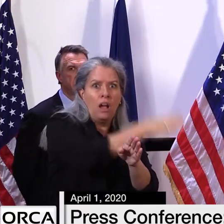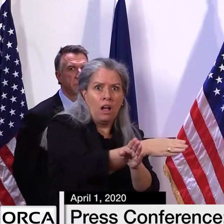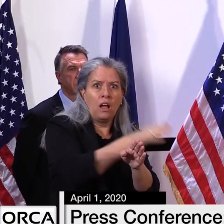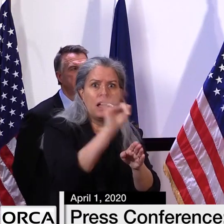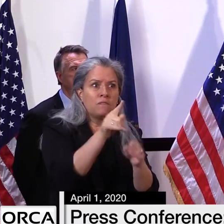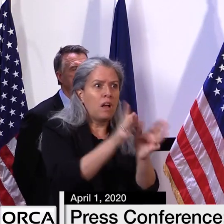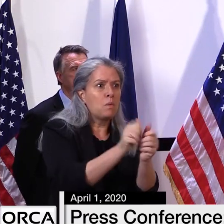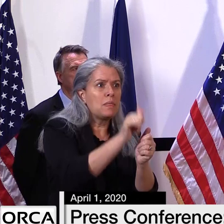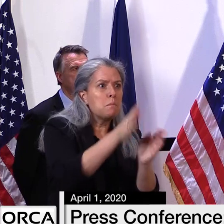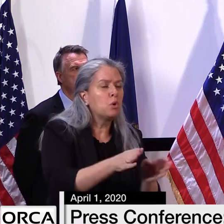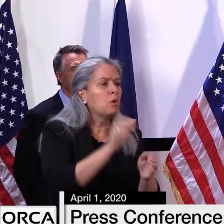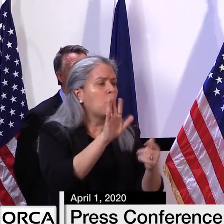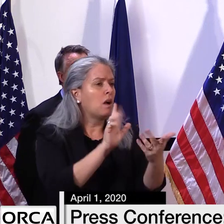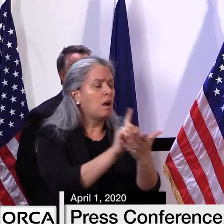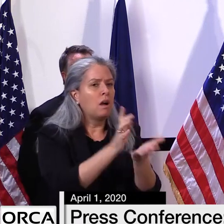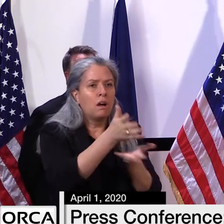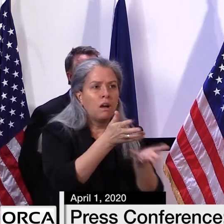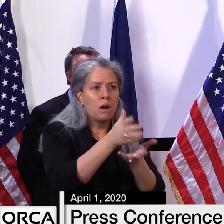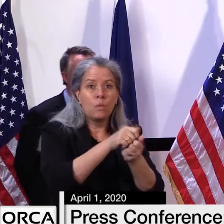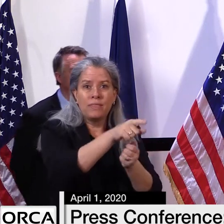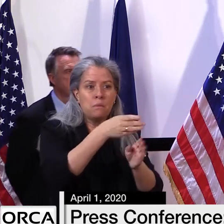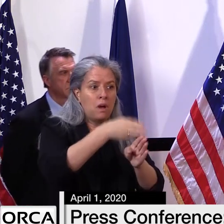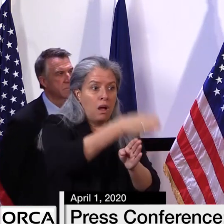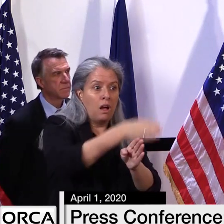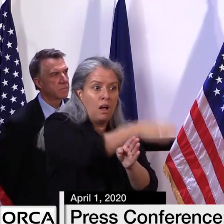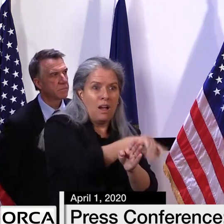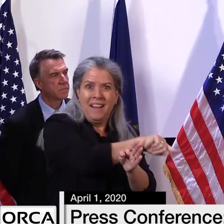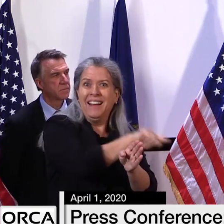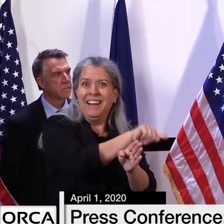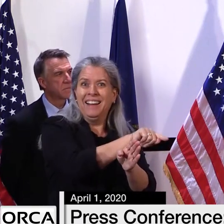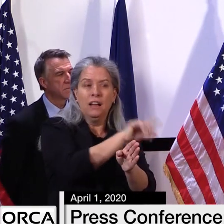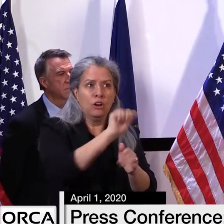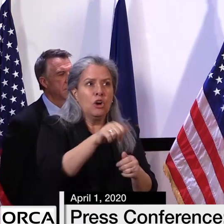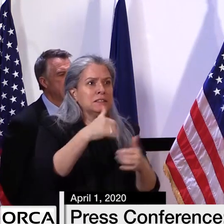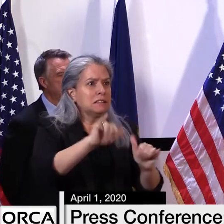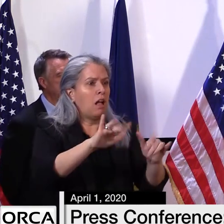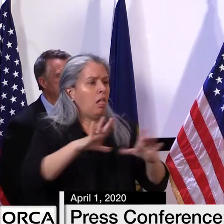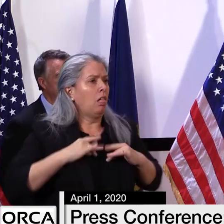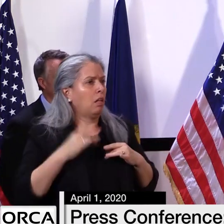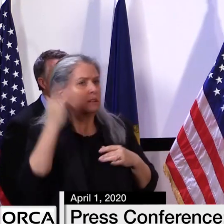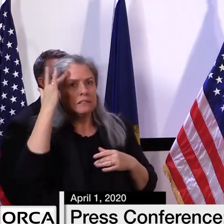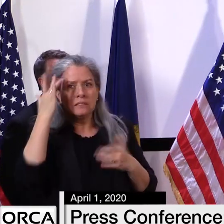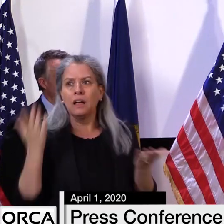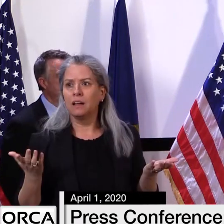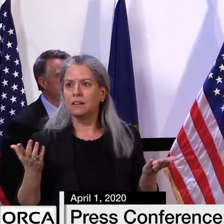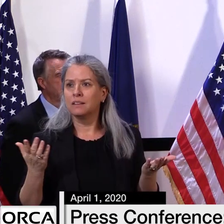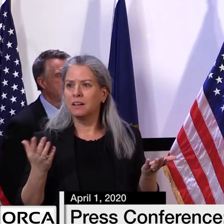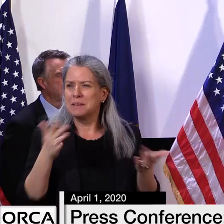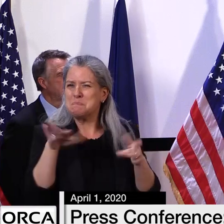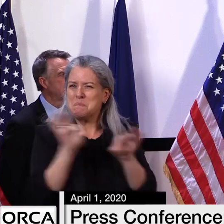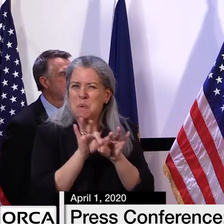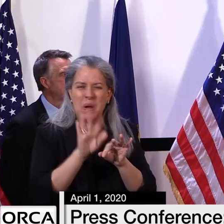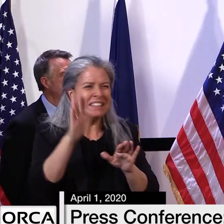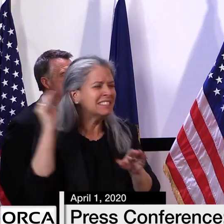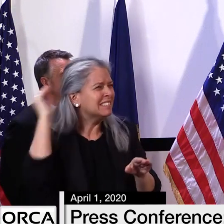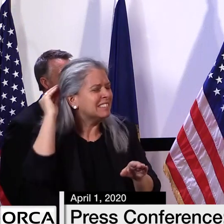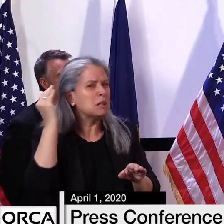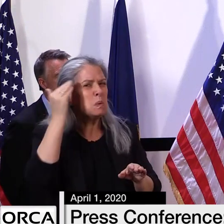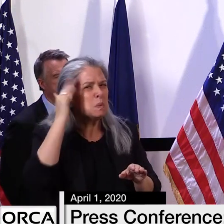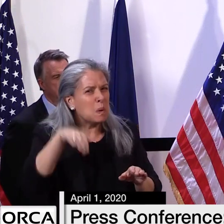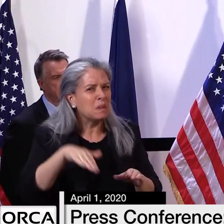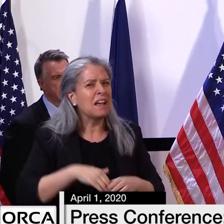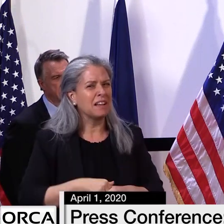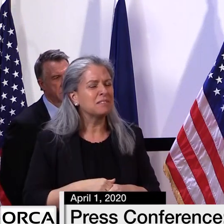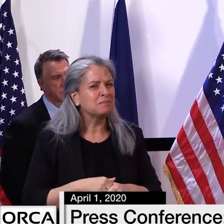hours. And in fact, our contact tracing epidemiology teams will be using that in their guidance as well. But the more